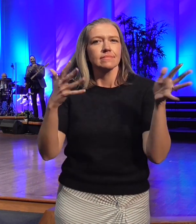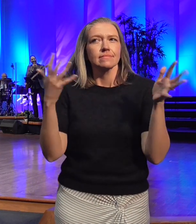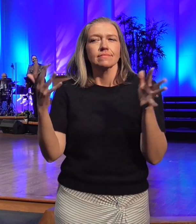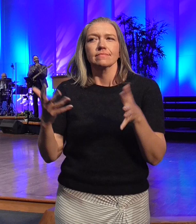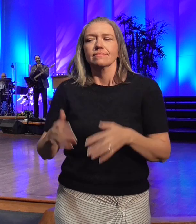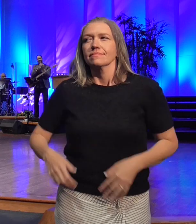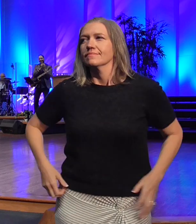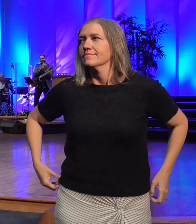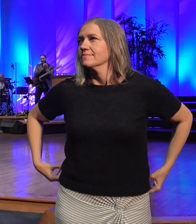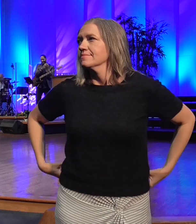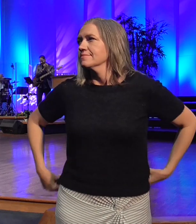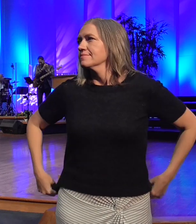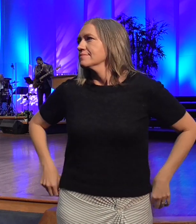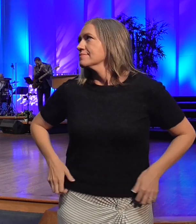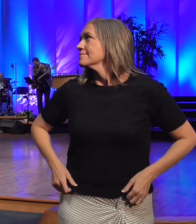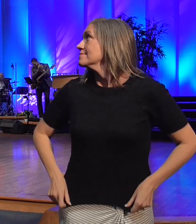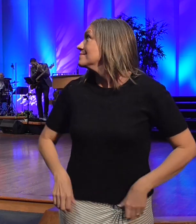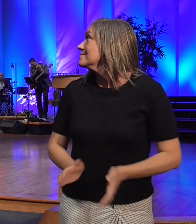Thank